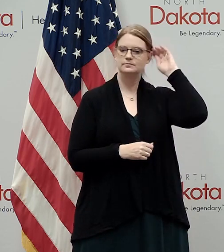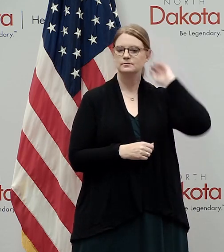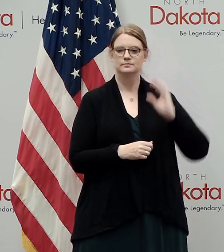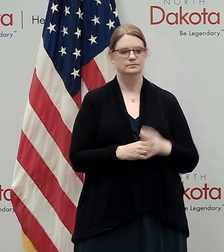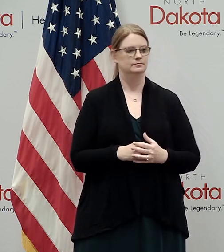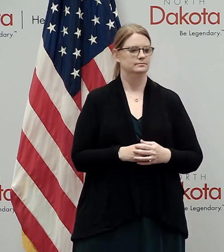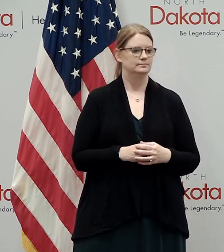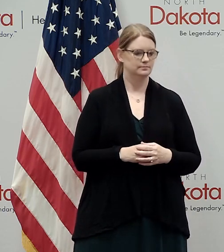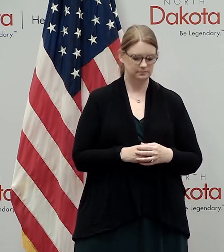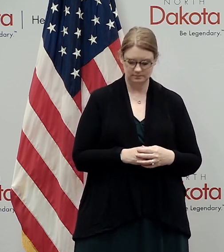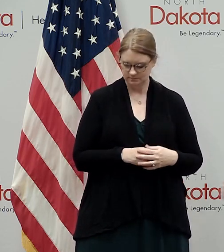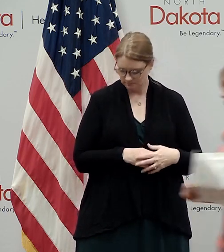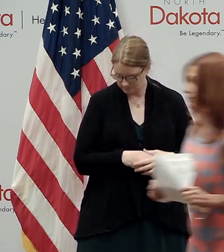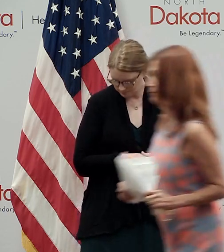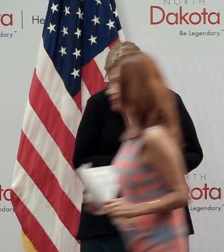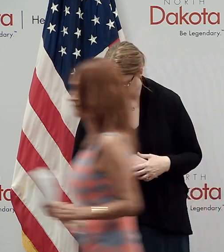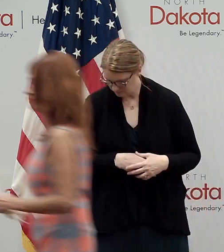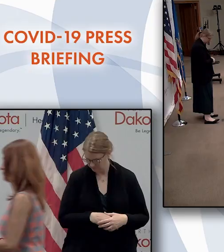Thank you, Governor.